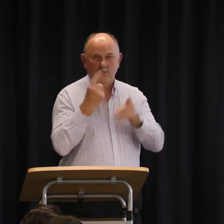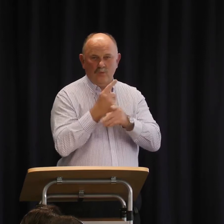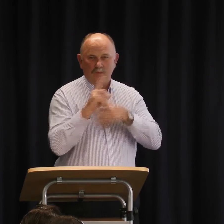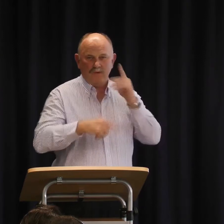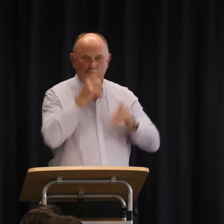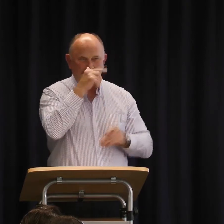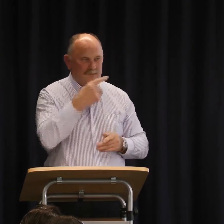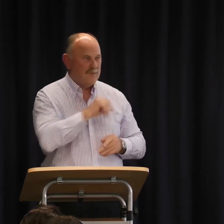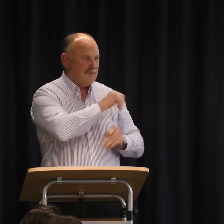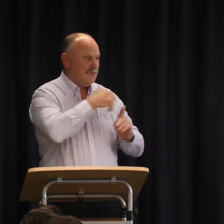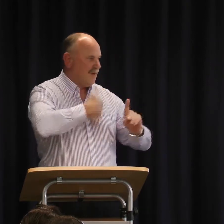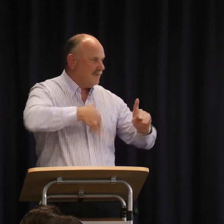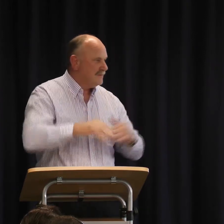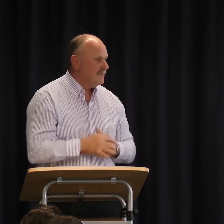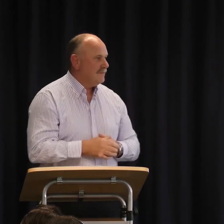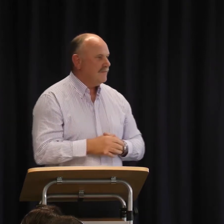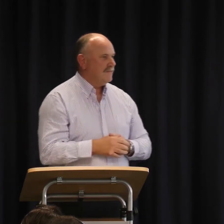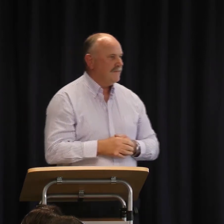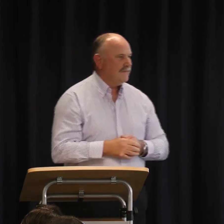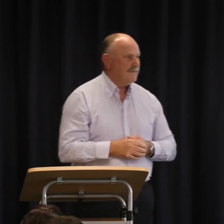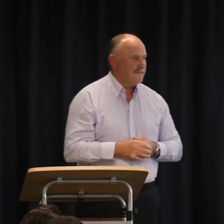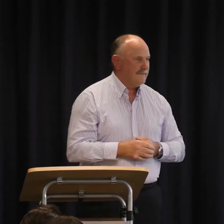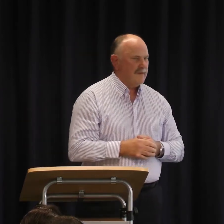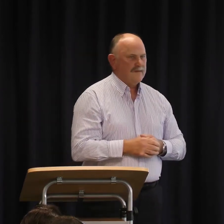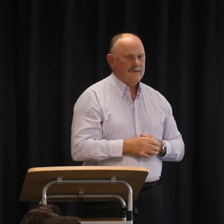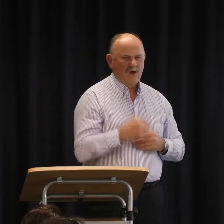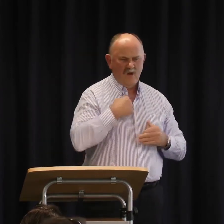I'm very honoured to talk about John Lovett and his life with us.